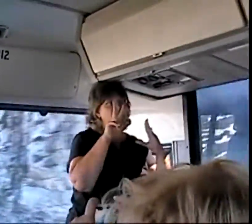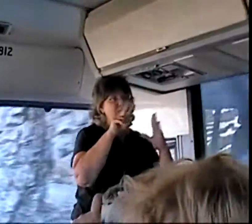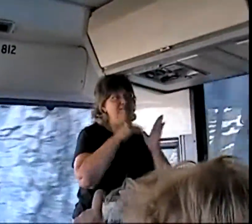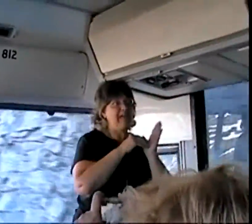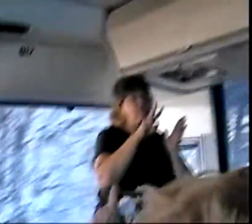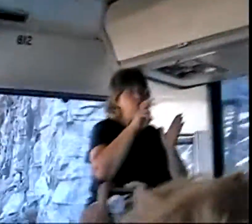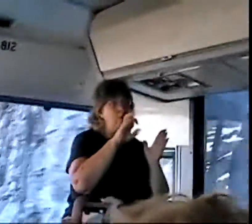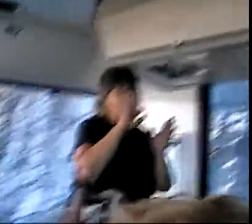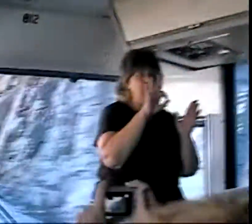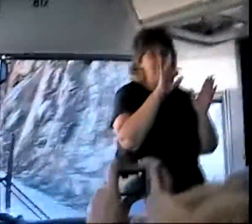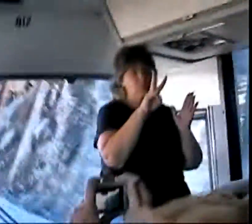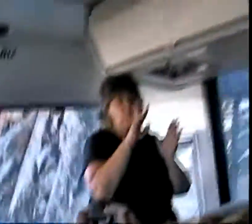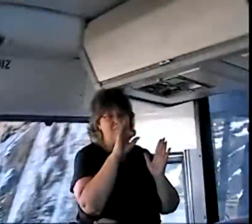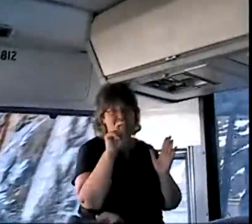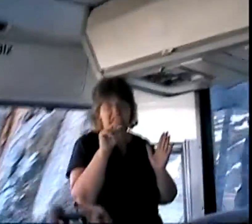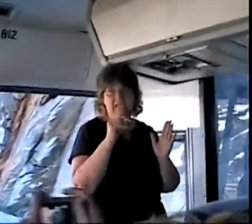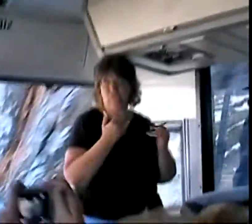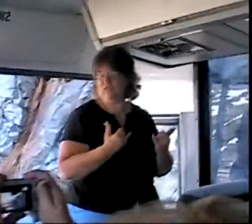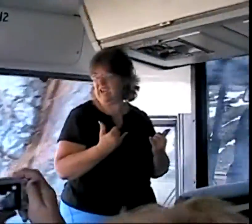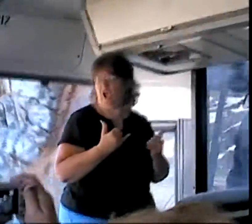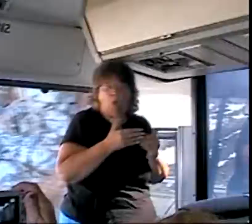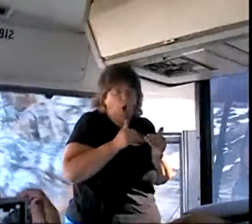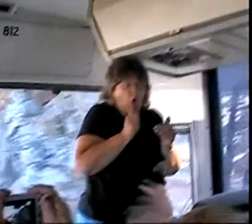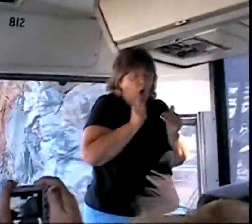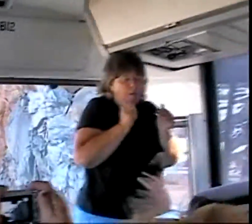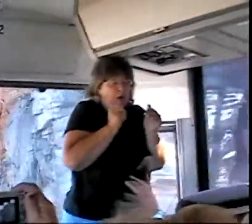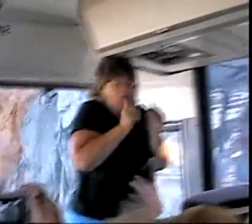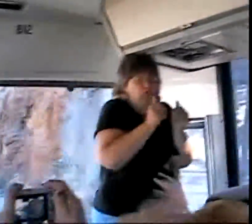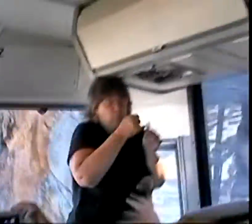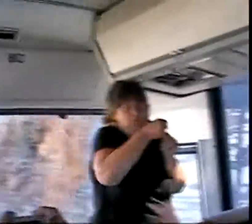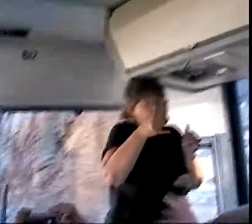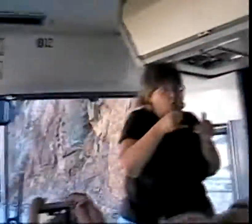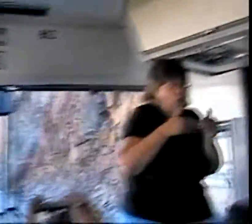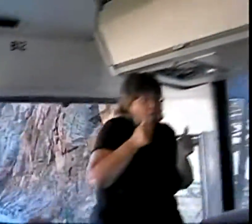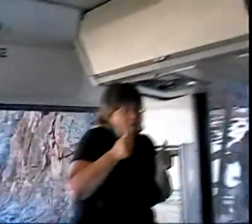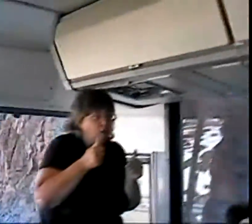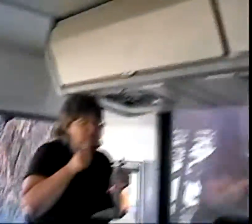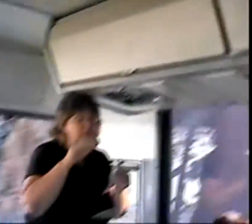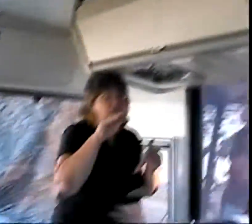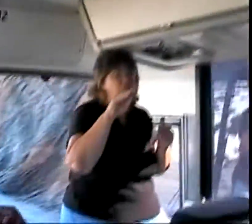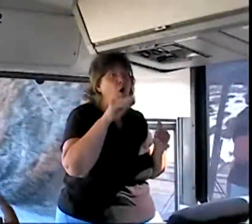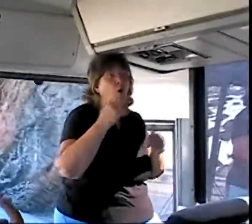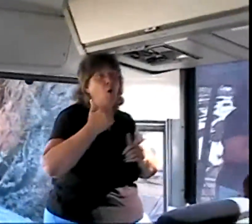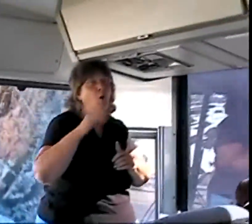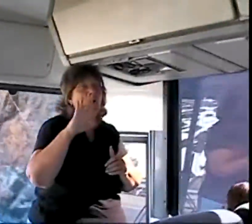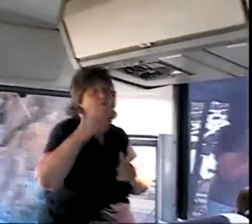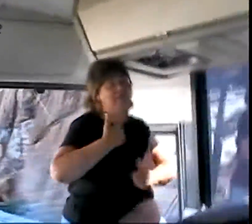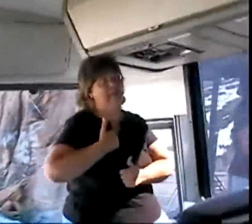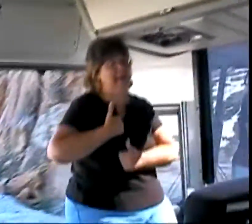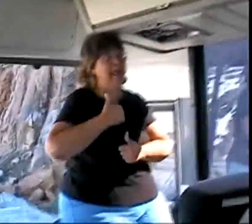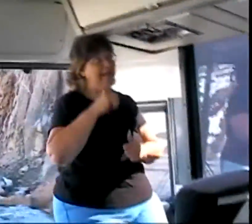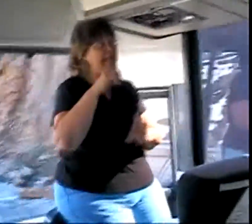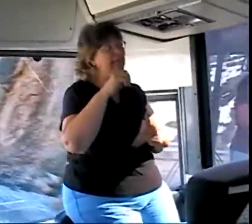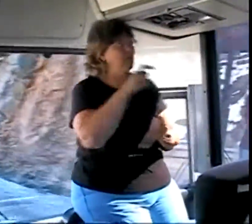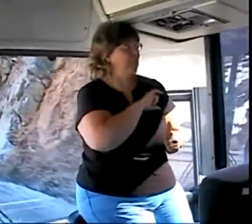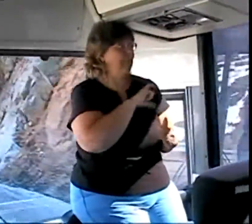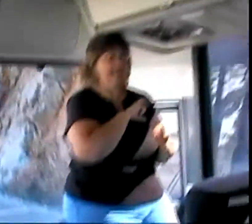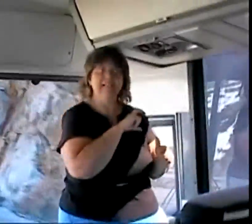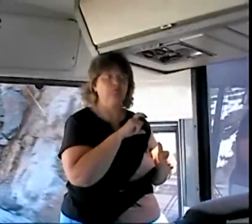3,292 feet. We're almost at the border. Mounties dug in up here with Gatling guns, with their rule